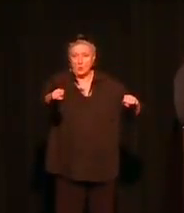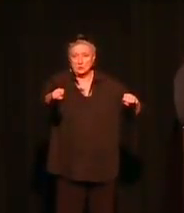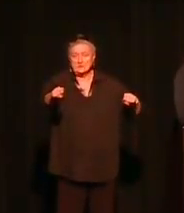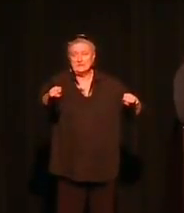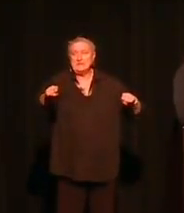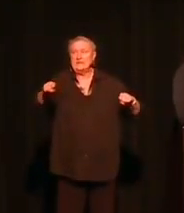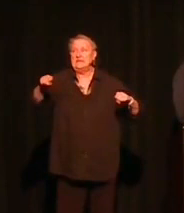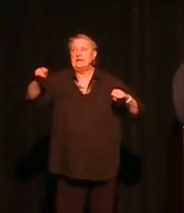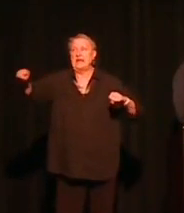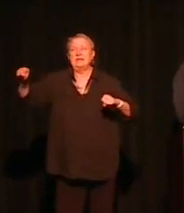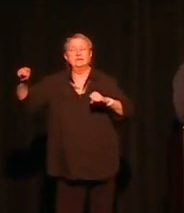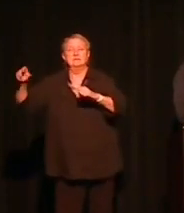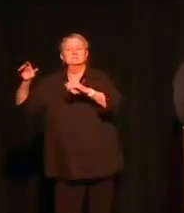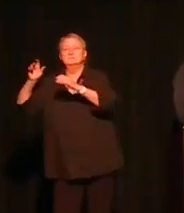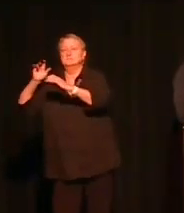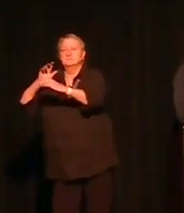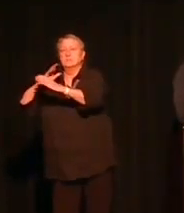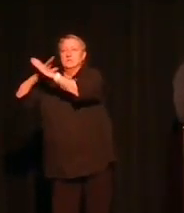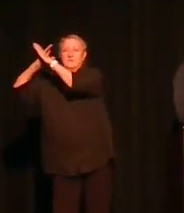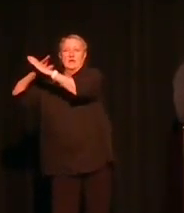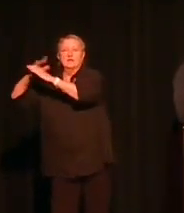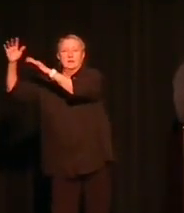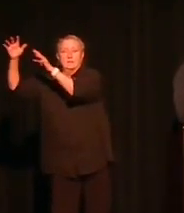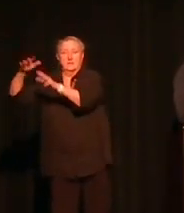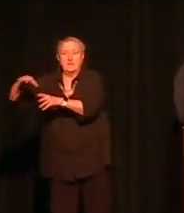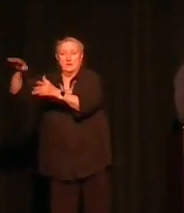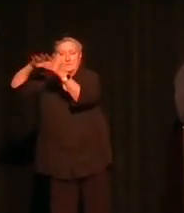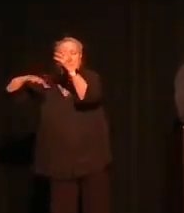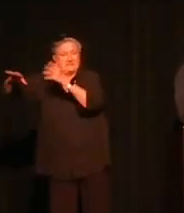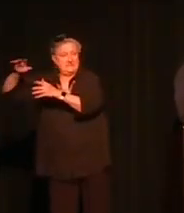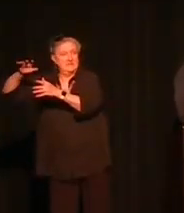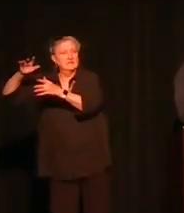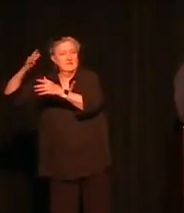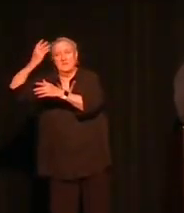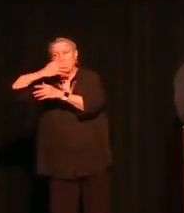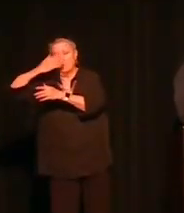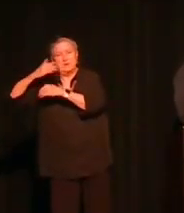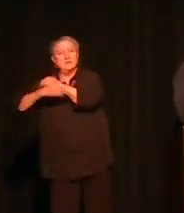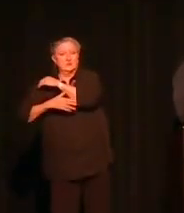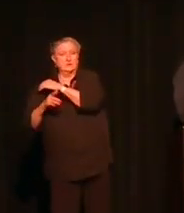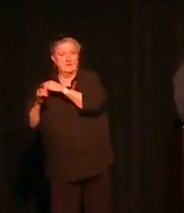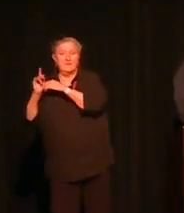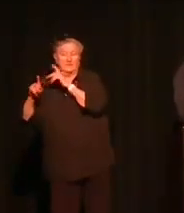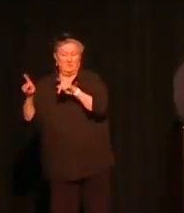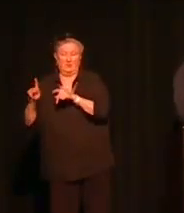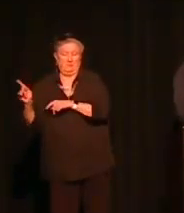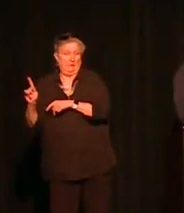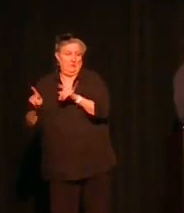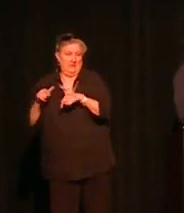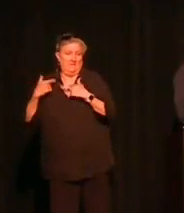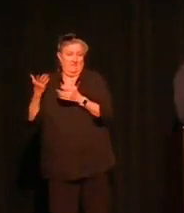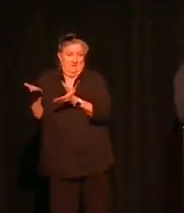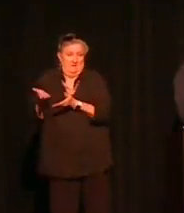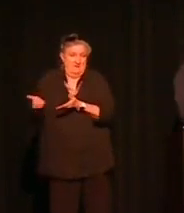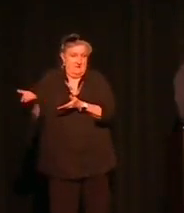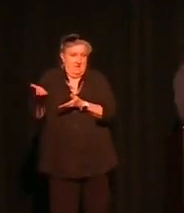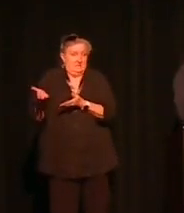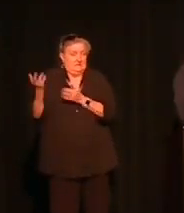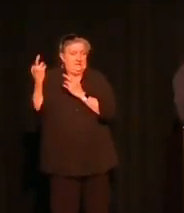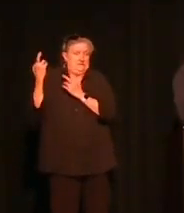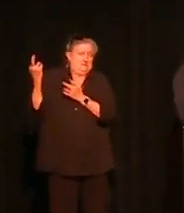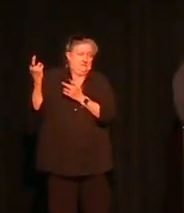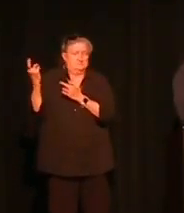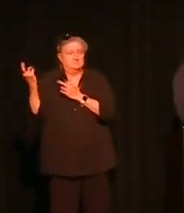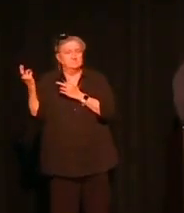front country where the population is. That is our hope, and that's what we're looking forward to,